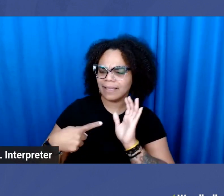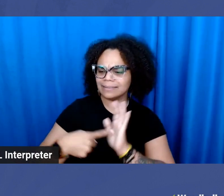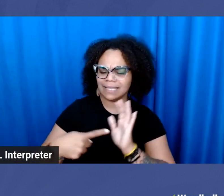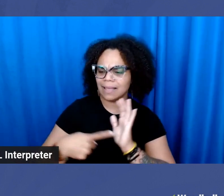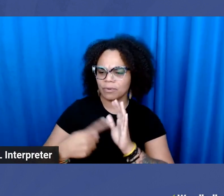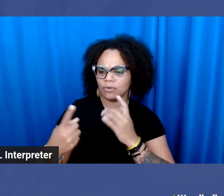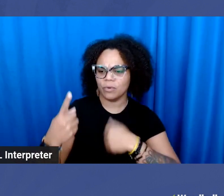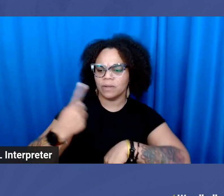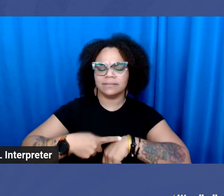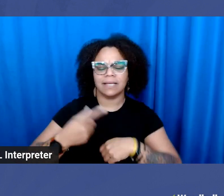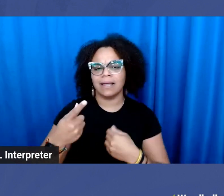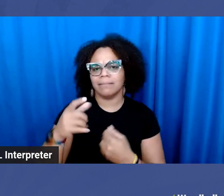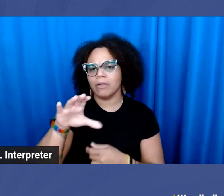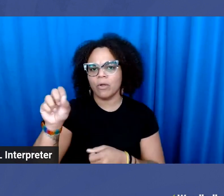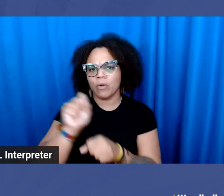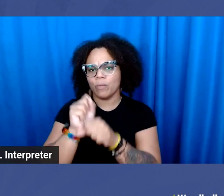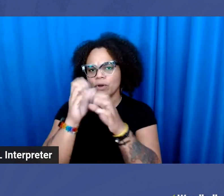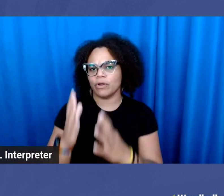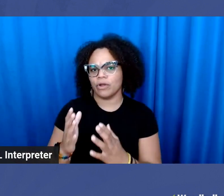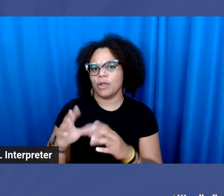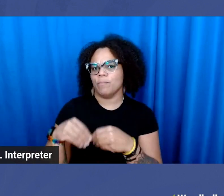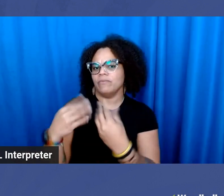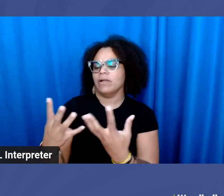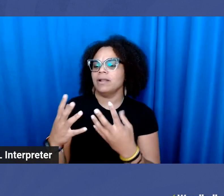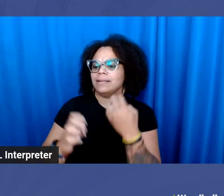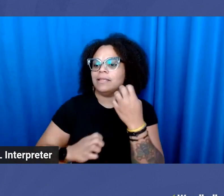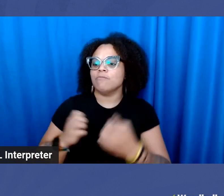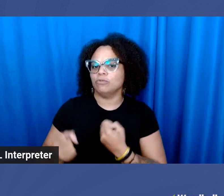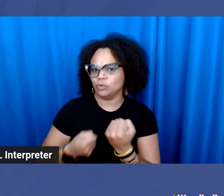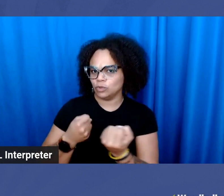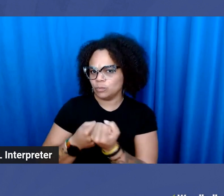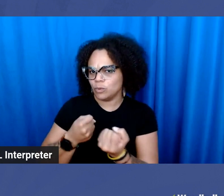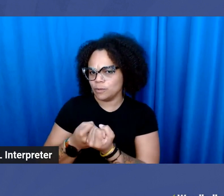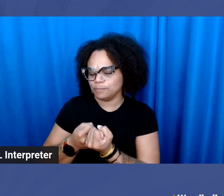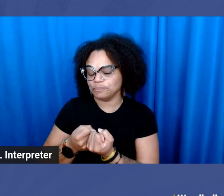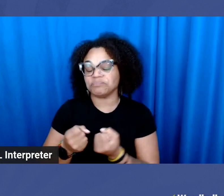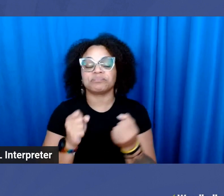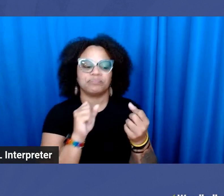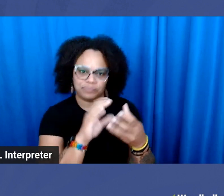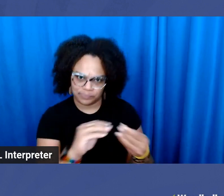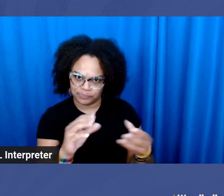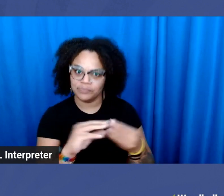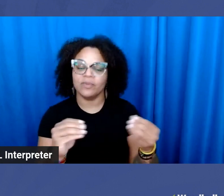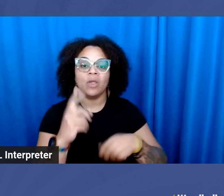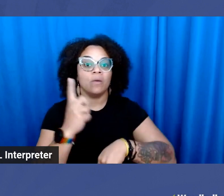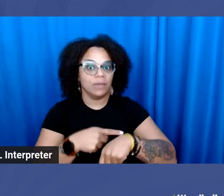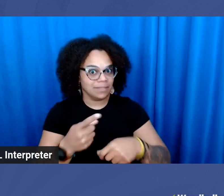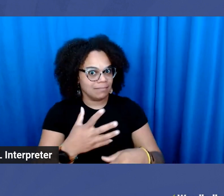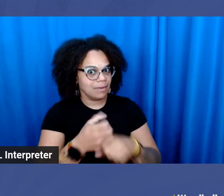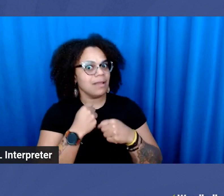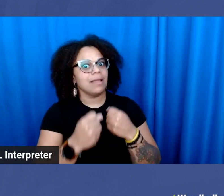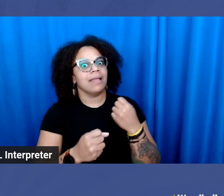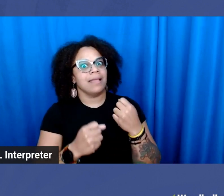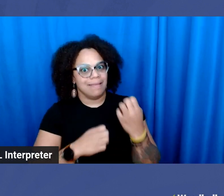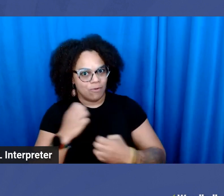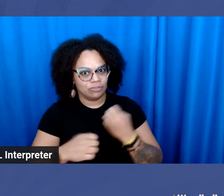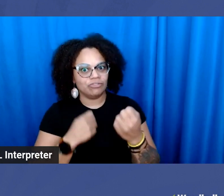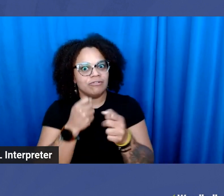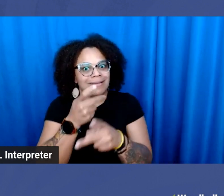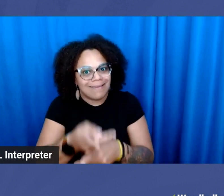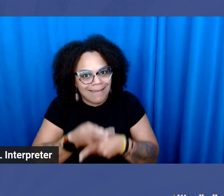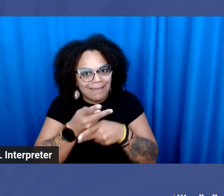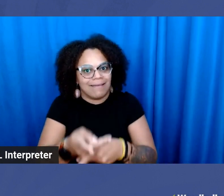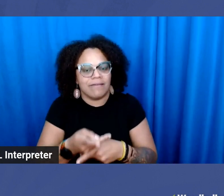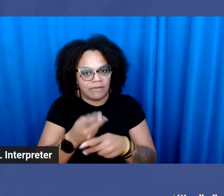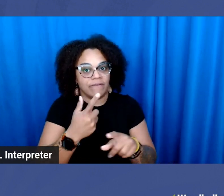her emotional support, Sabrina told a story about a time she received emotional care from a friend after a particularly